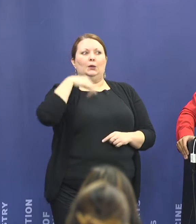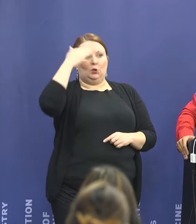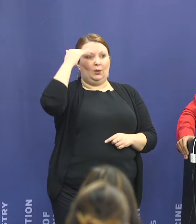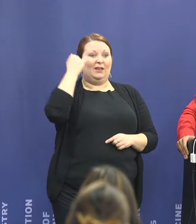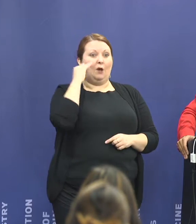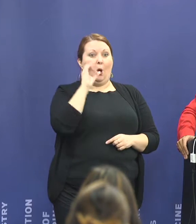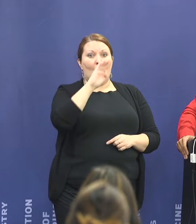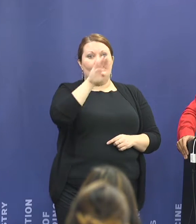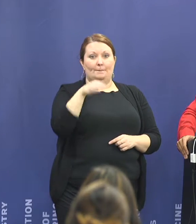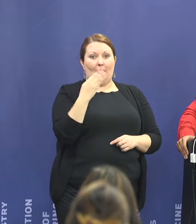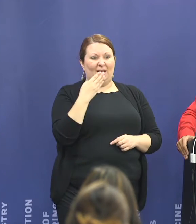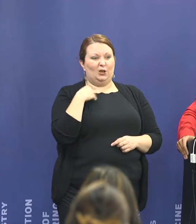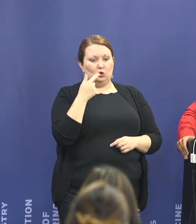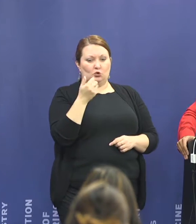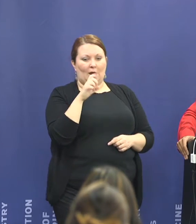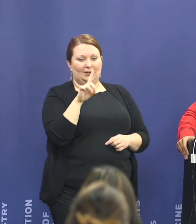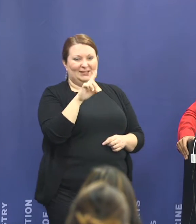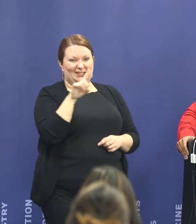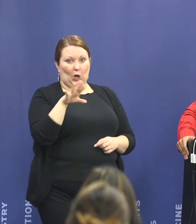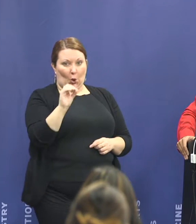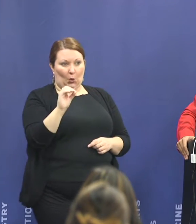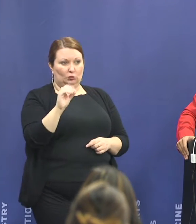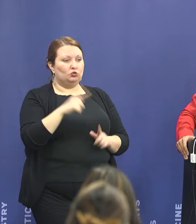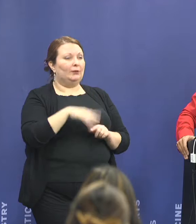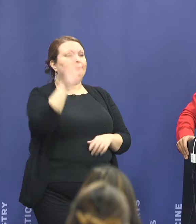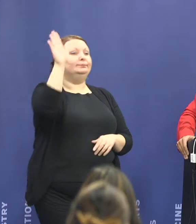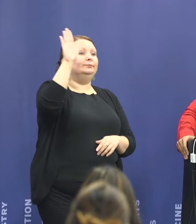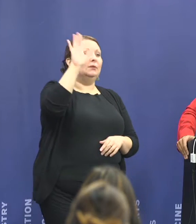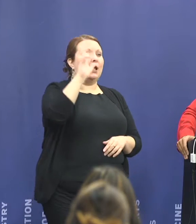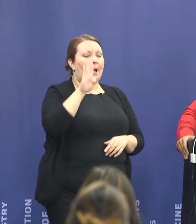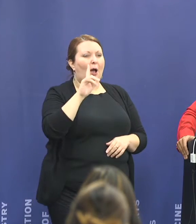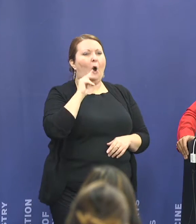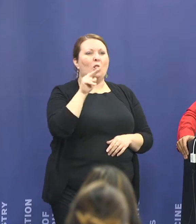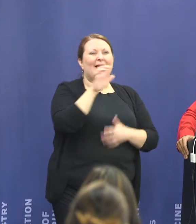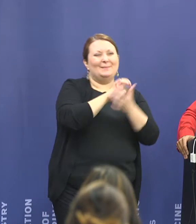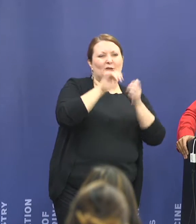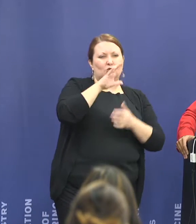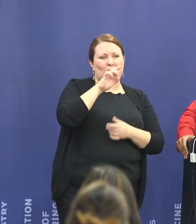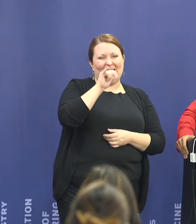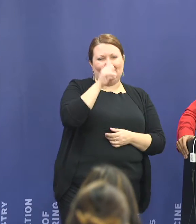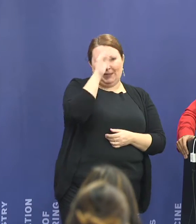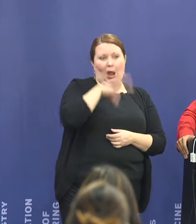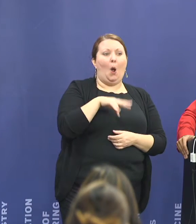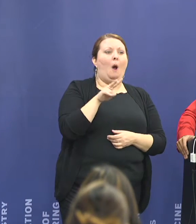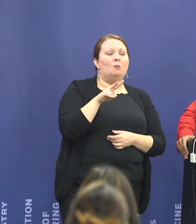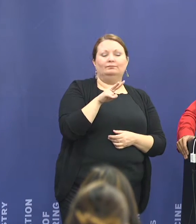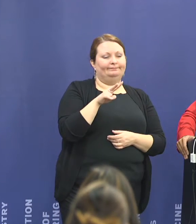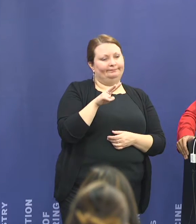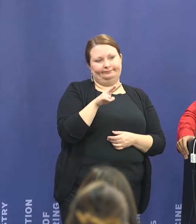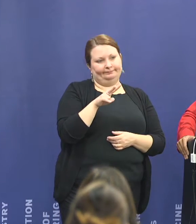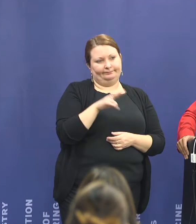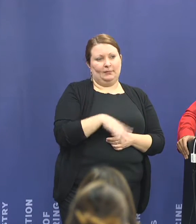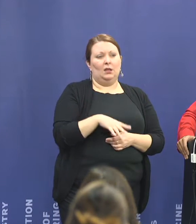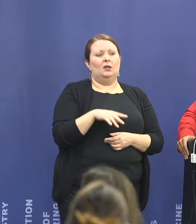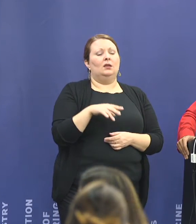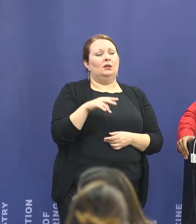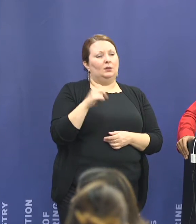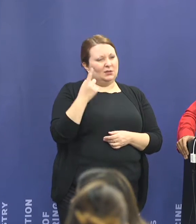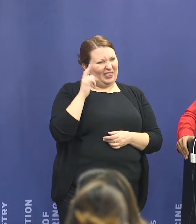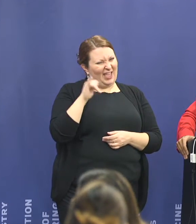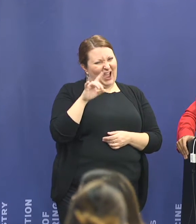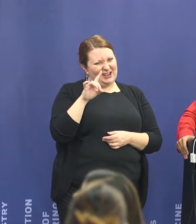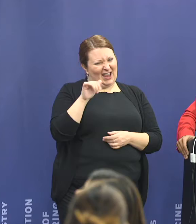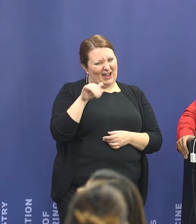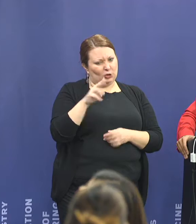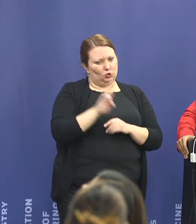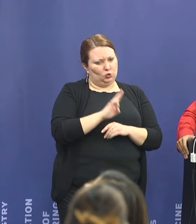if Obama were in Ground Zero trying to catch a cab, no one is saying, ooh, look at the mixed race man. We know that he probably understood these data